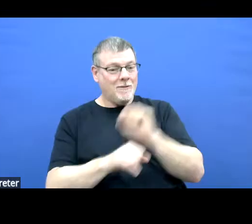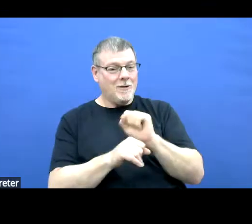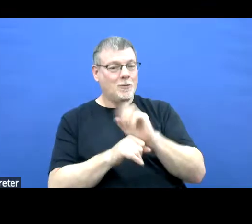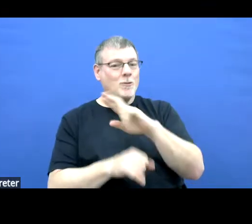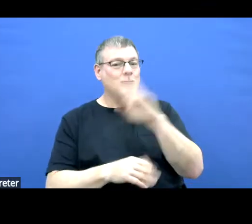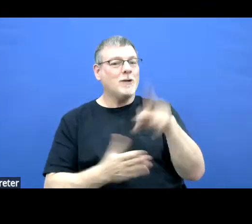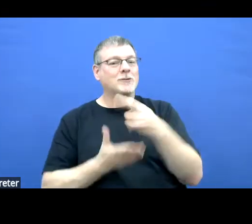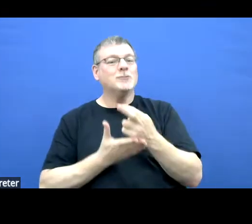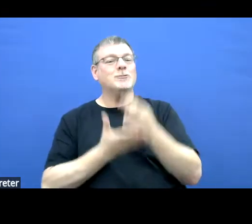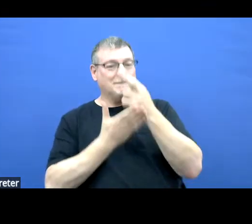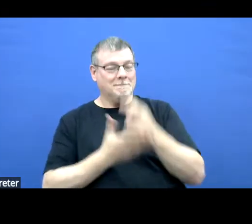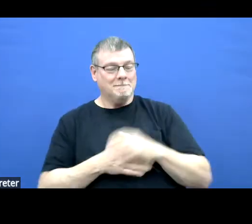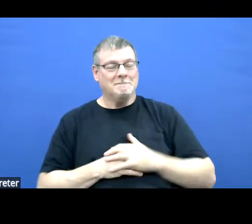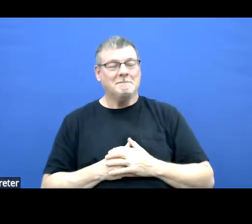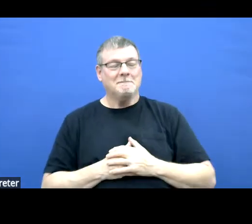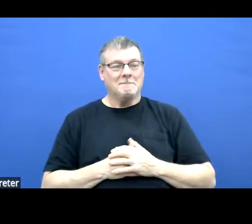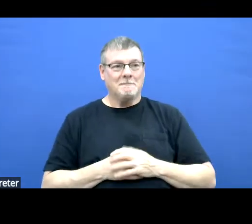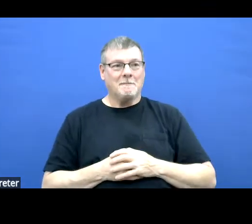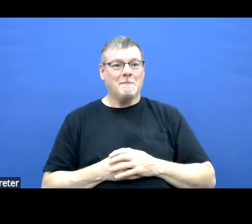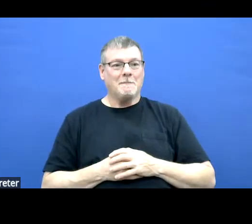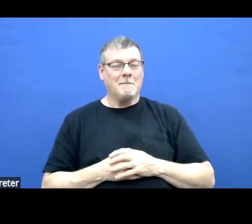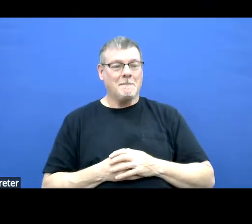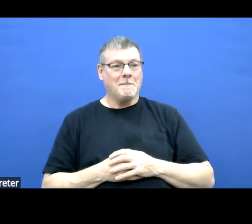Rehab, which was in that building.